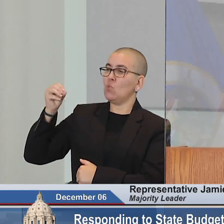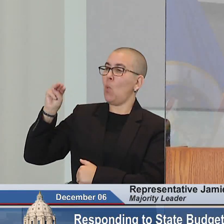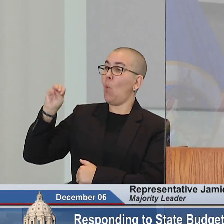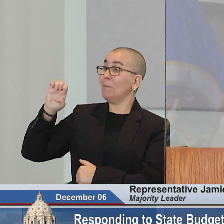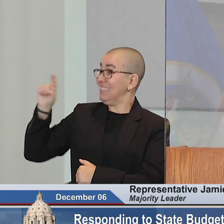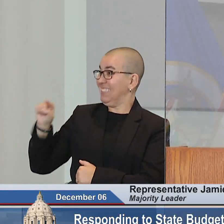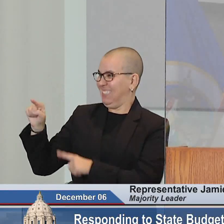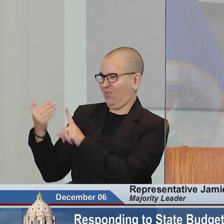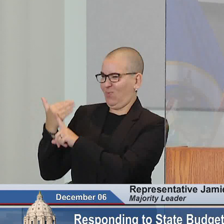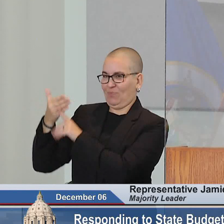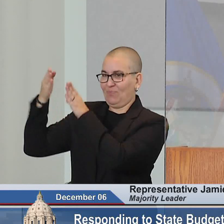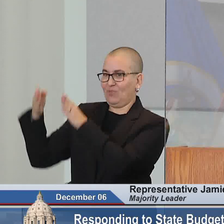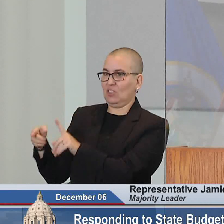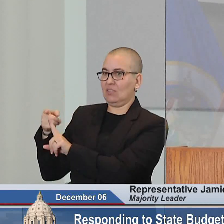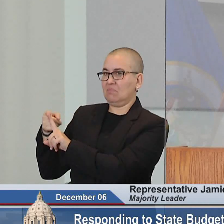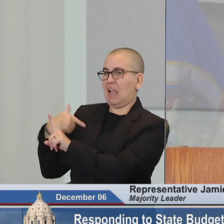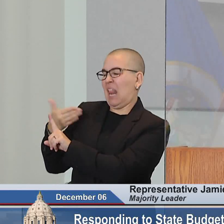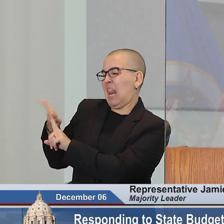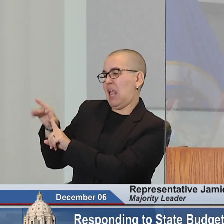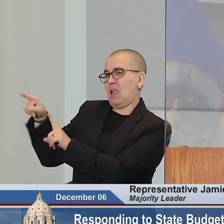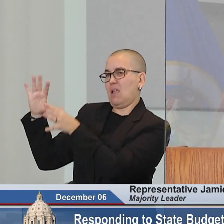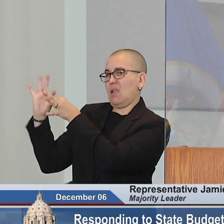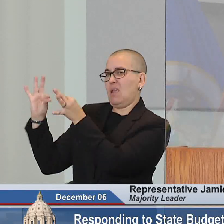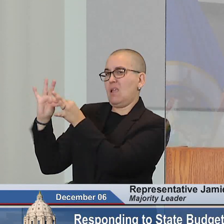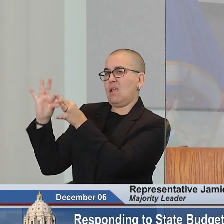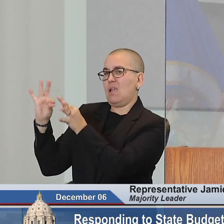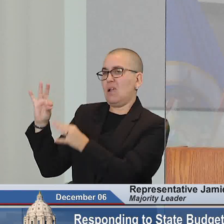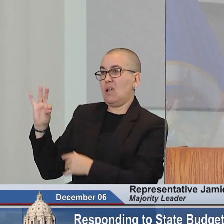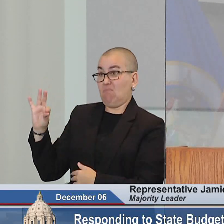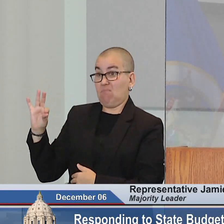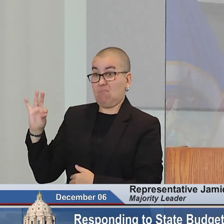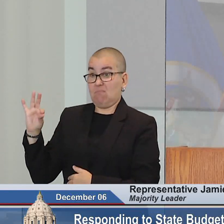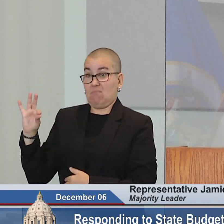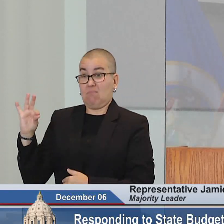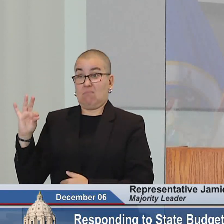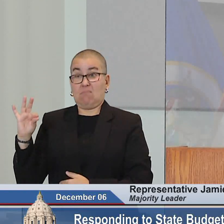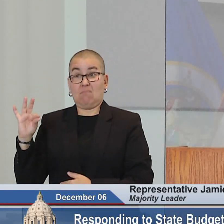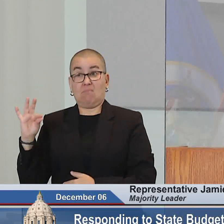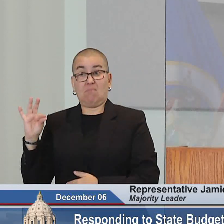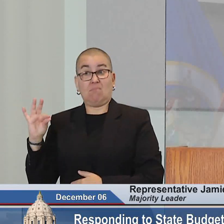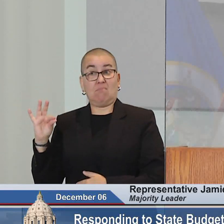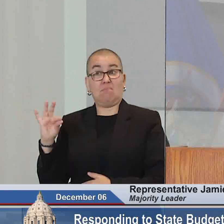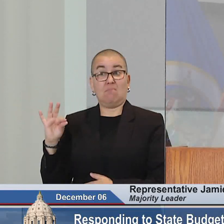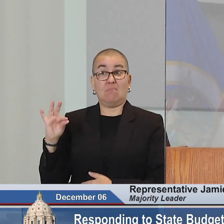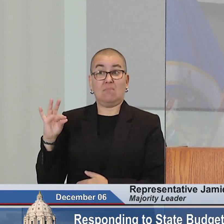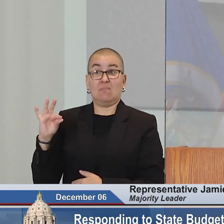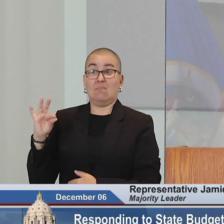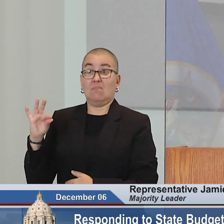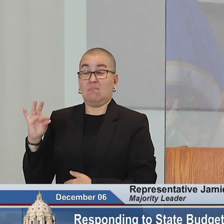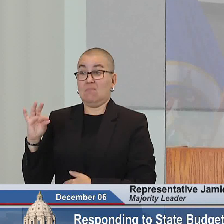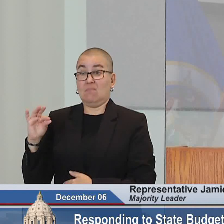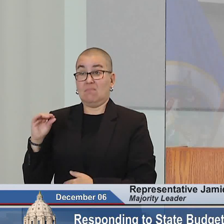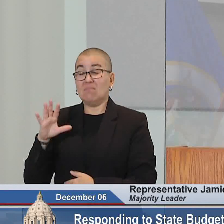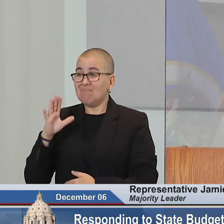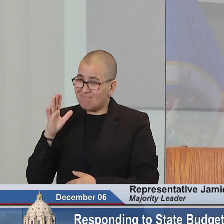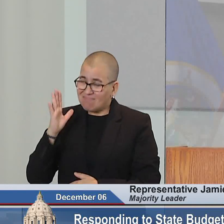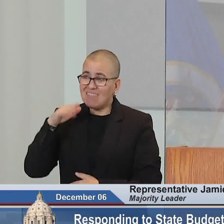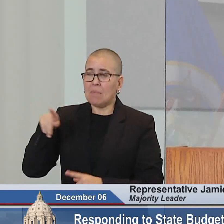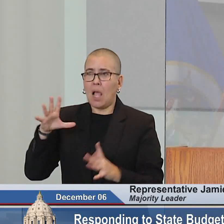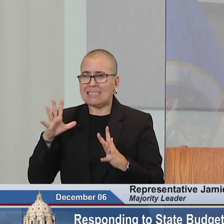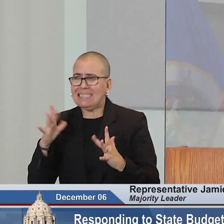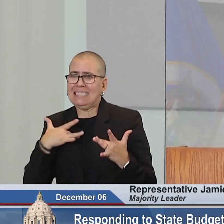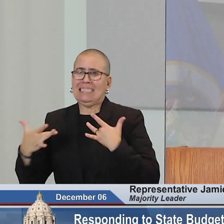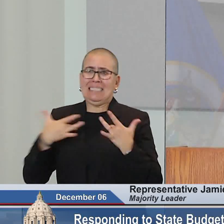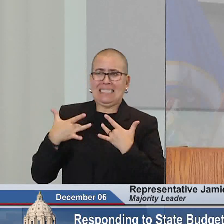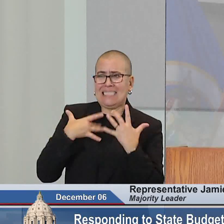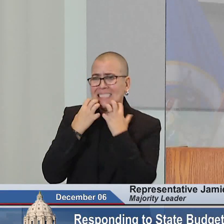new chair. But what I will say is that I think it's fair to say that there are many in our caucus who do care strongly about this issue, and there are many who have the same